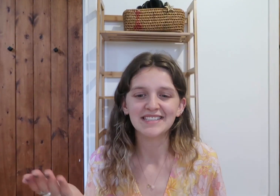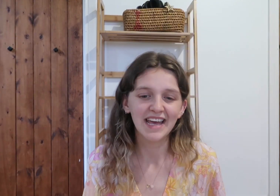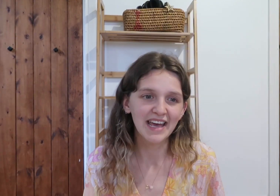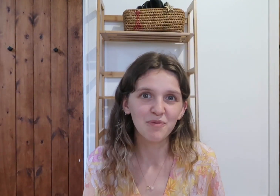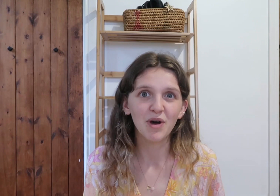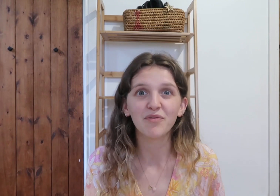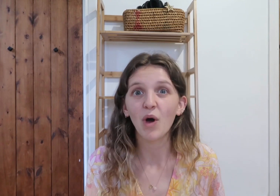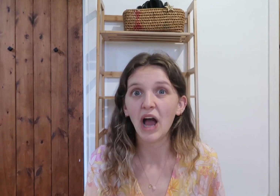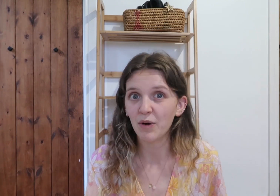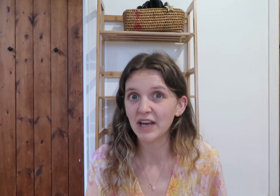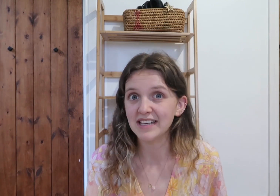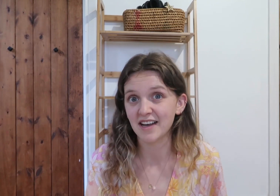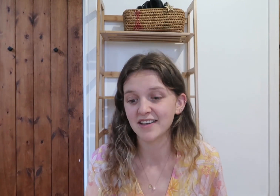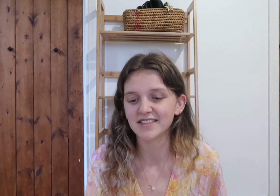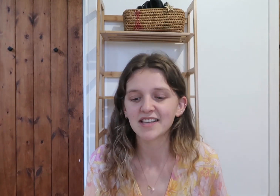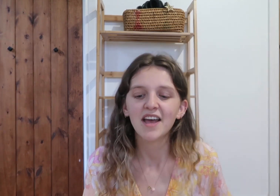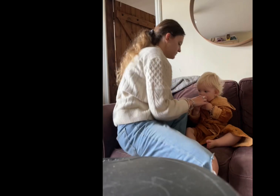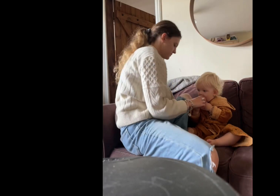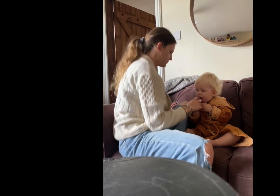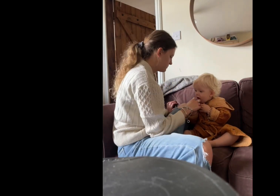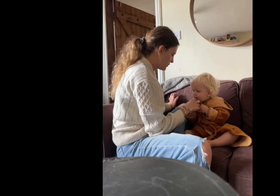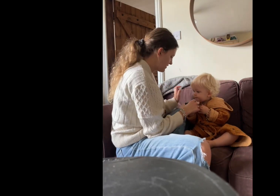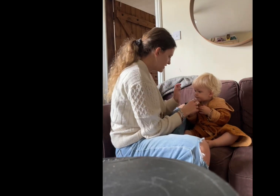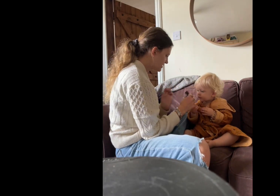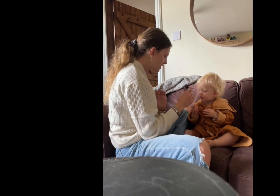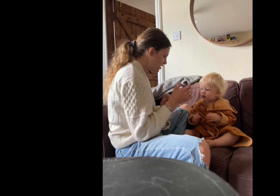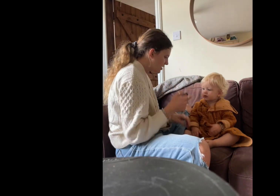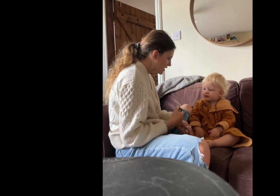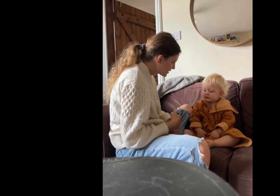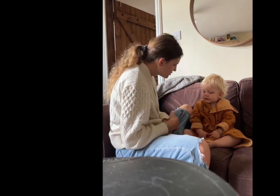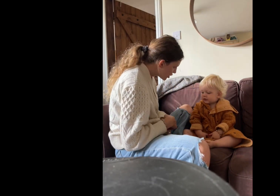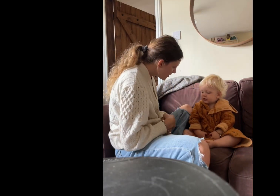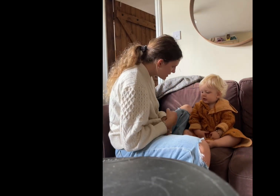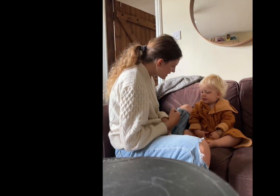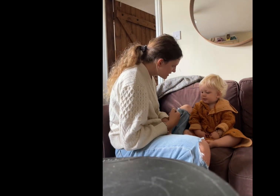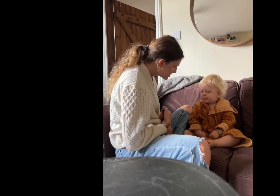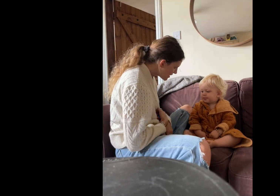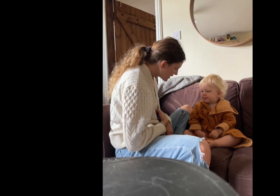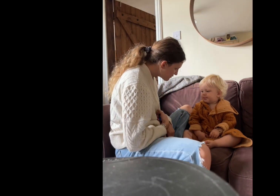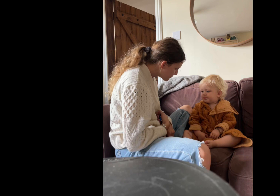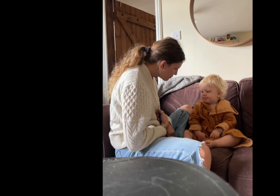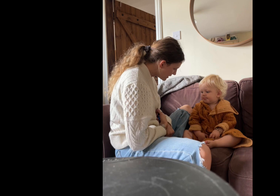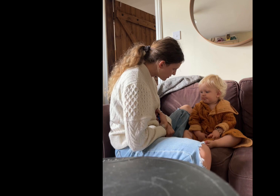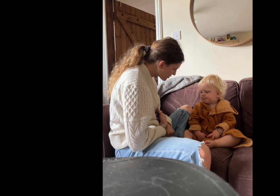to him of how he signs. Let me have this. Can you show Mummy the sign for milk?